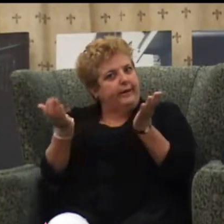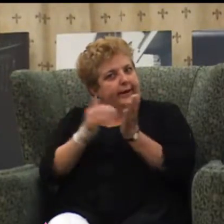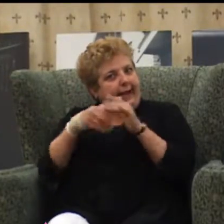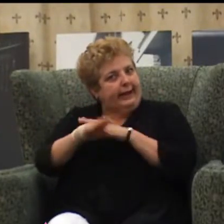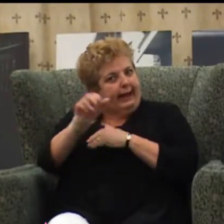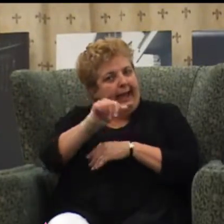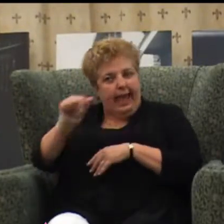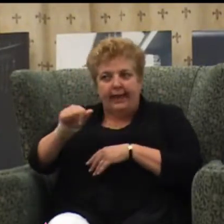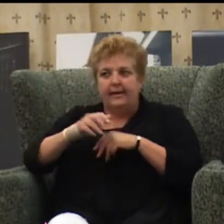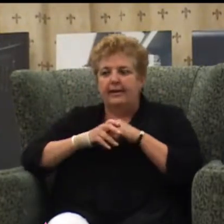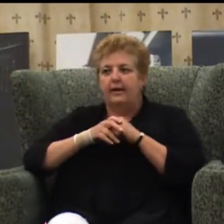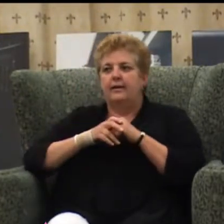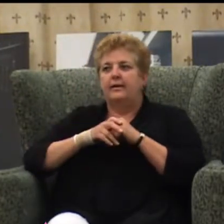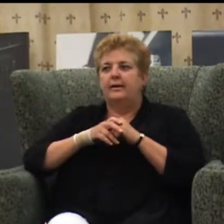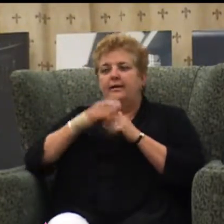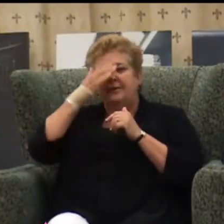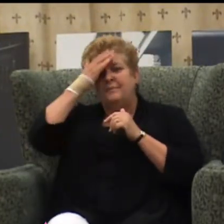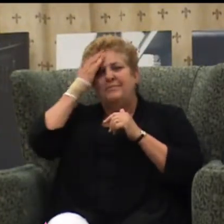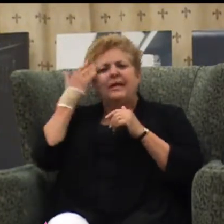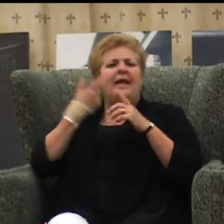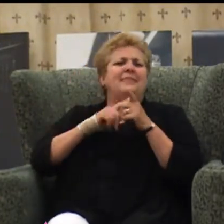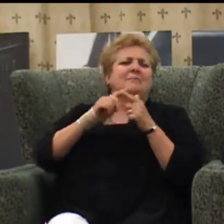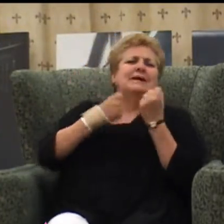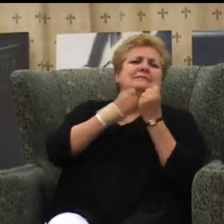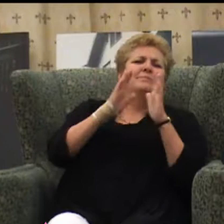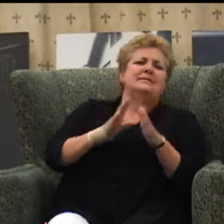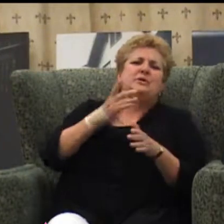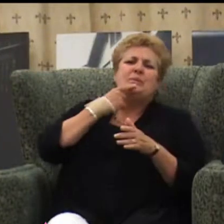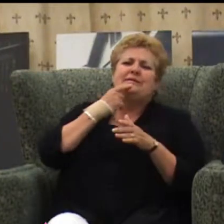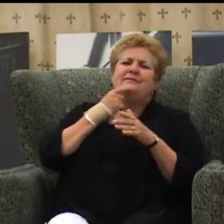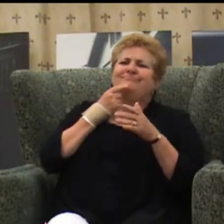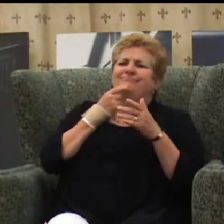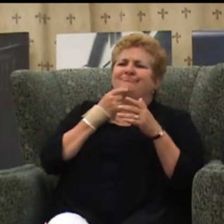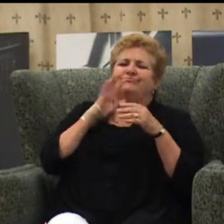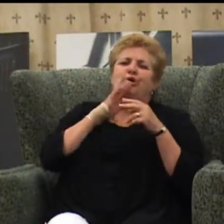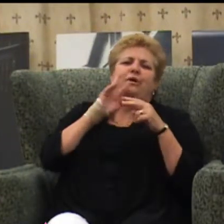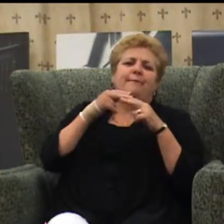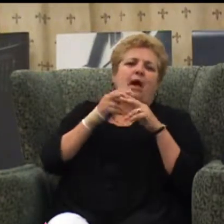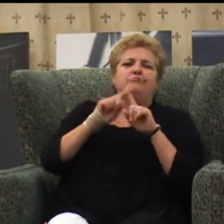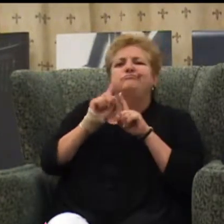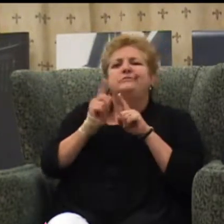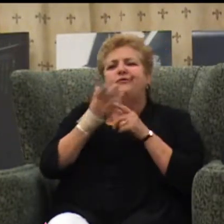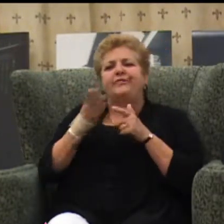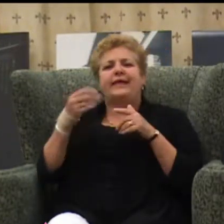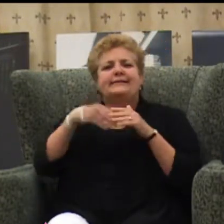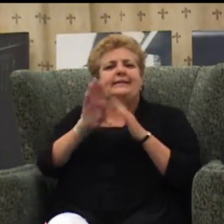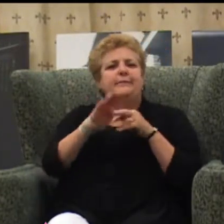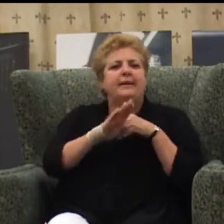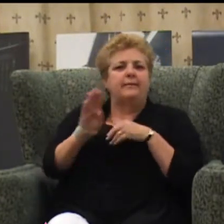And I'm not going to start quoting pages tonight out of the big book. But page 101 of the big